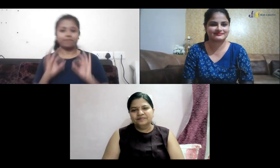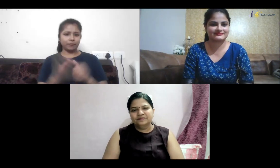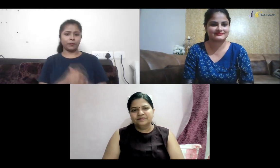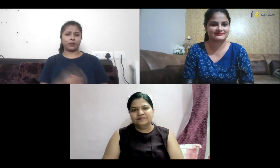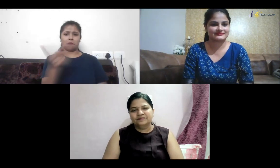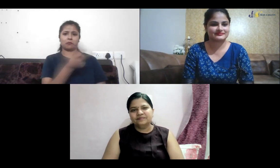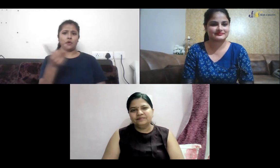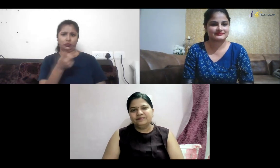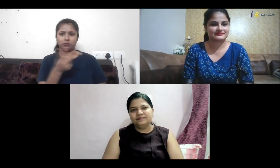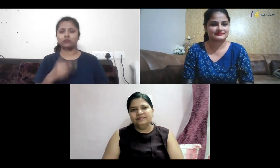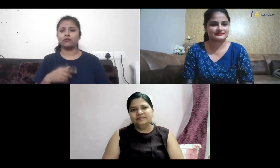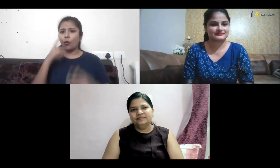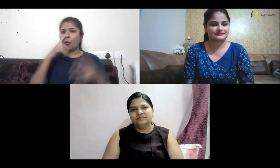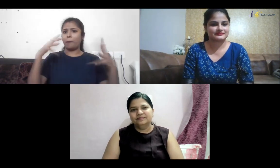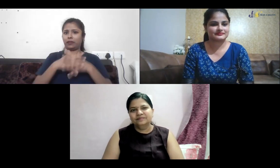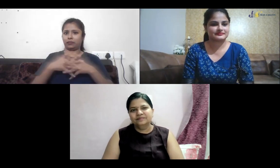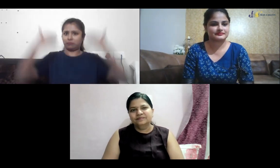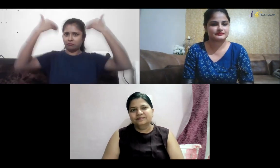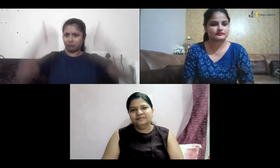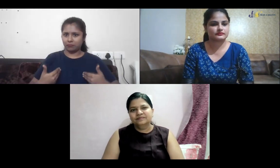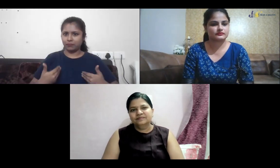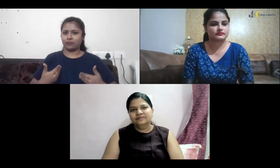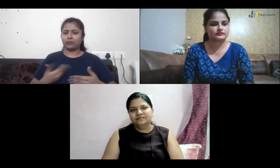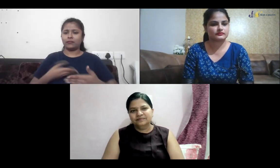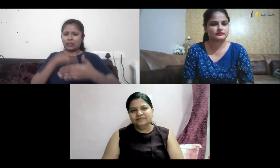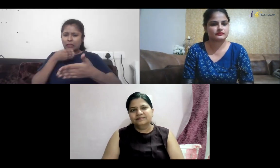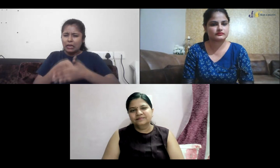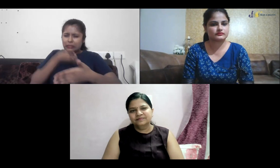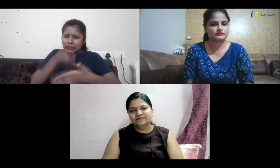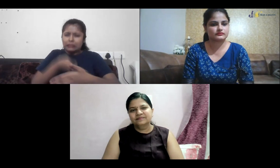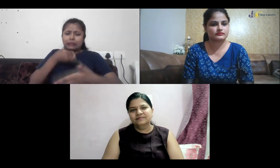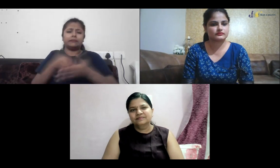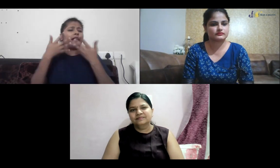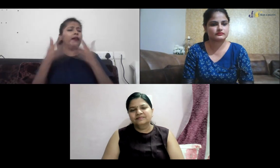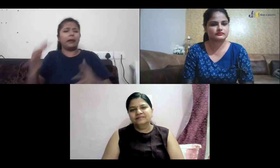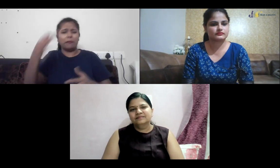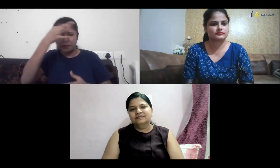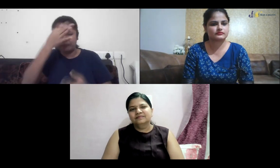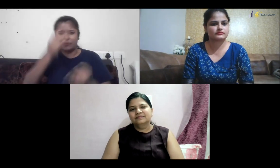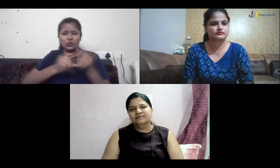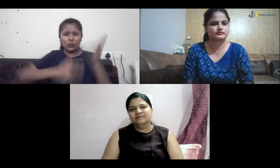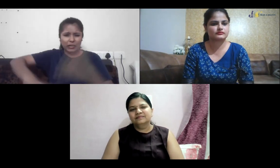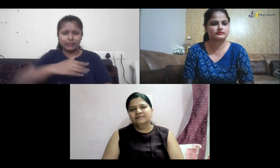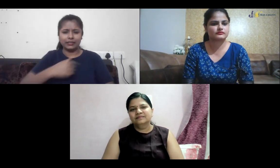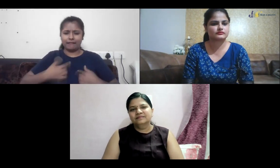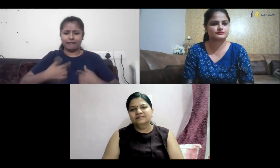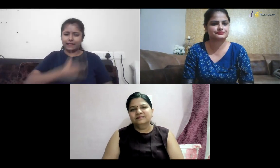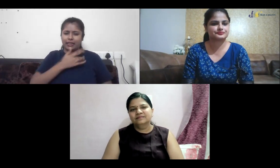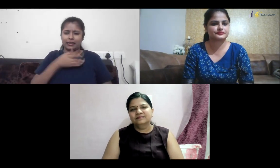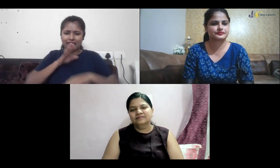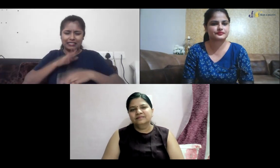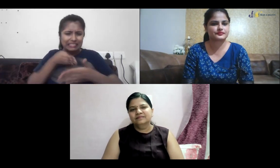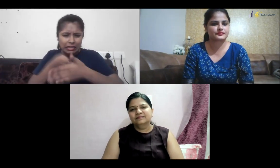you guys. Okay, so being a woman, we were facing challenges in